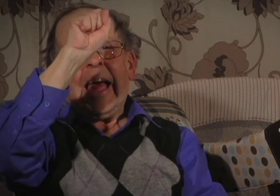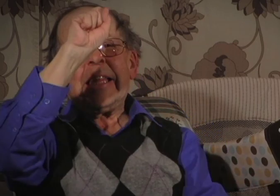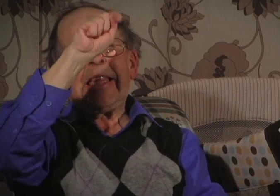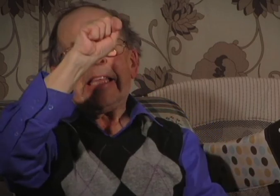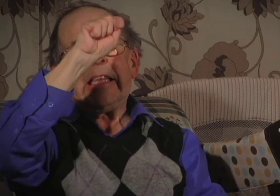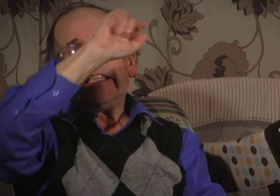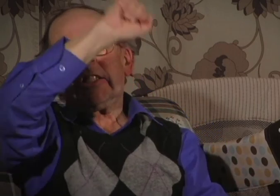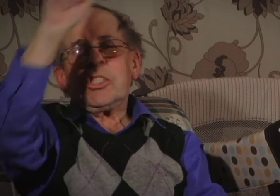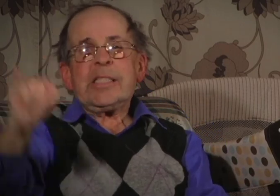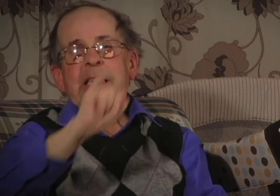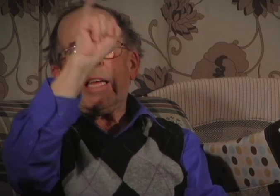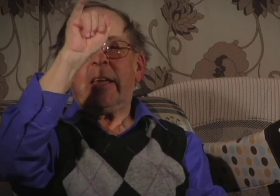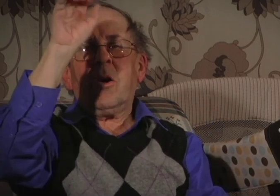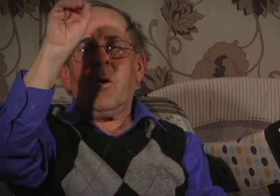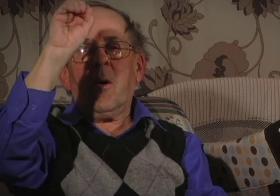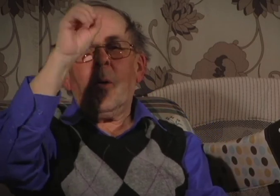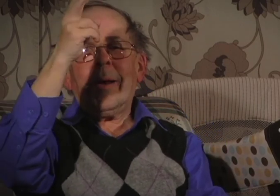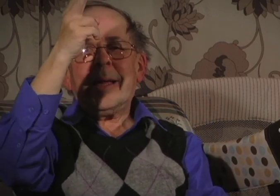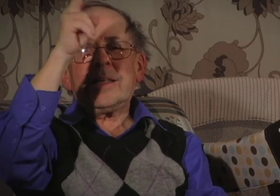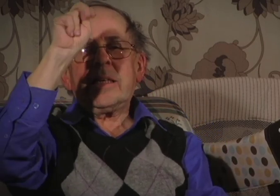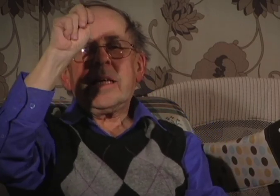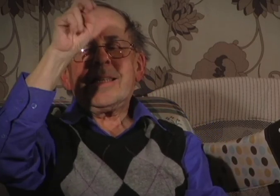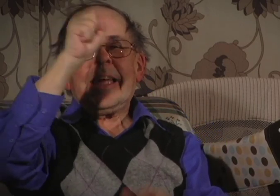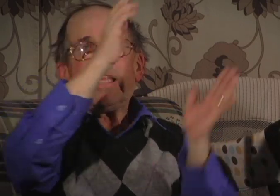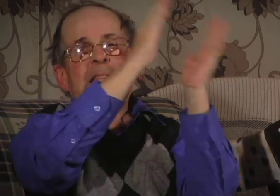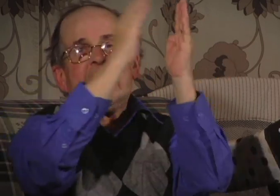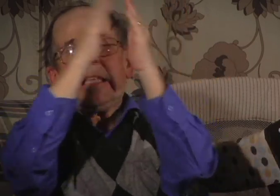And around, what was that? It was August.